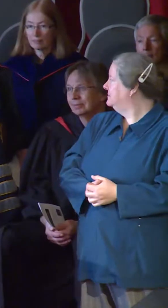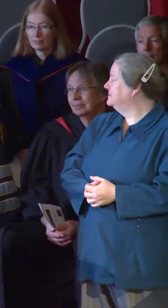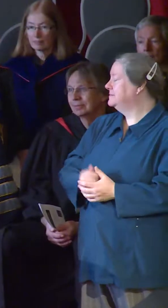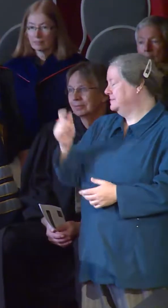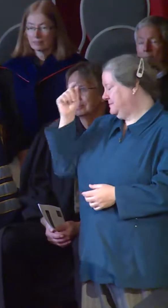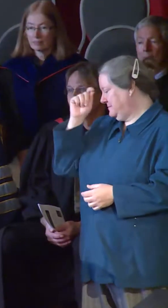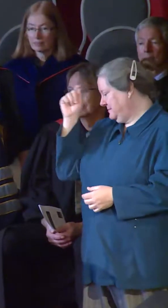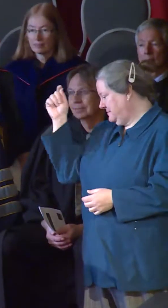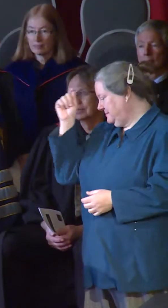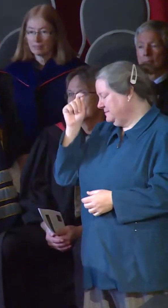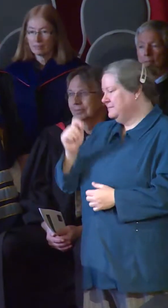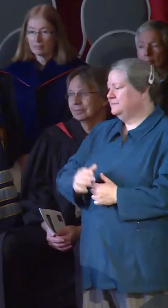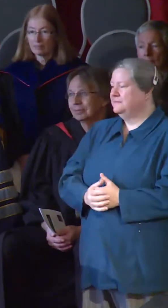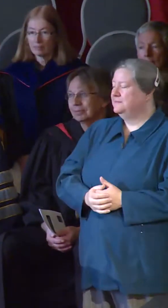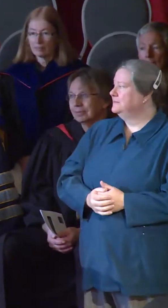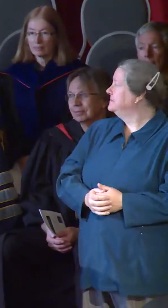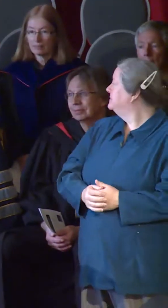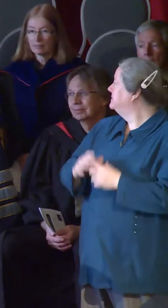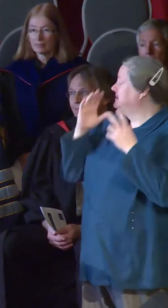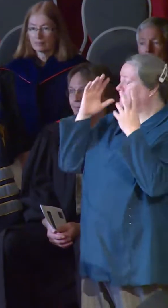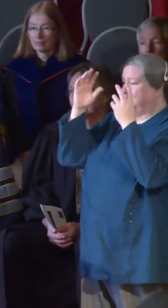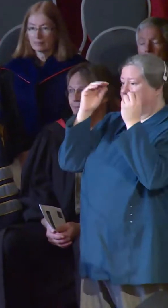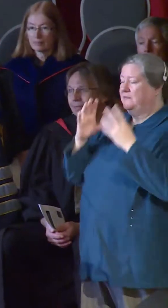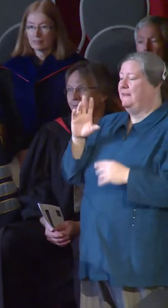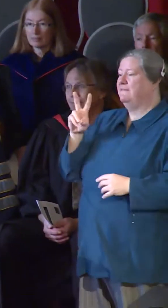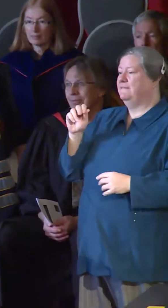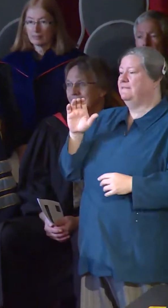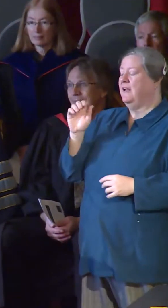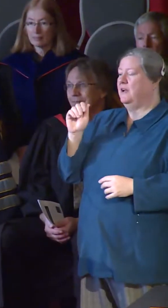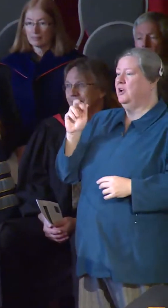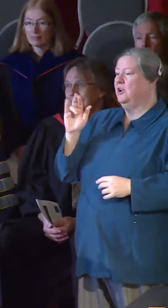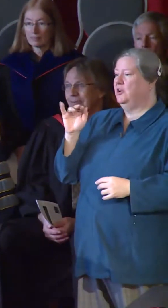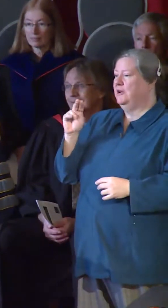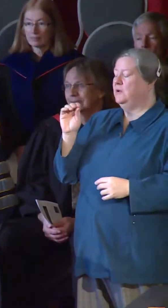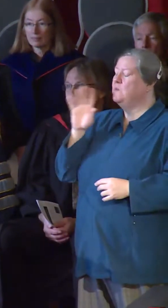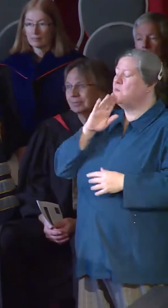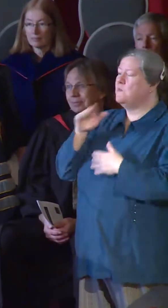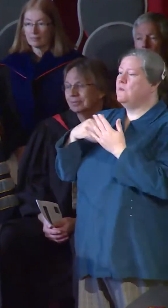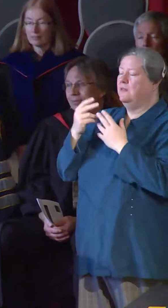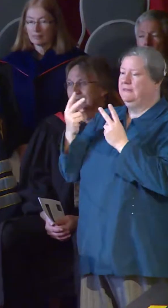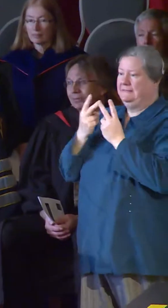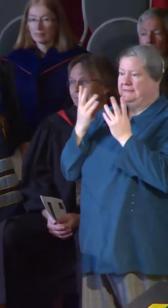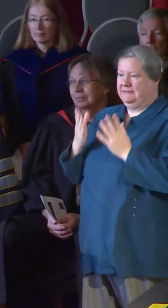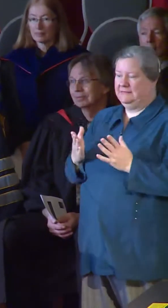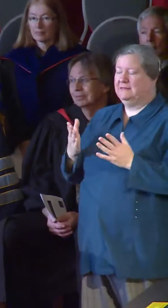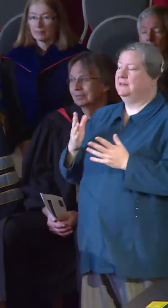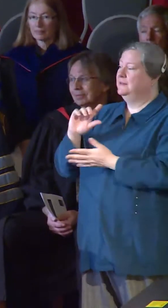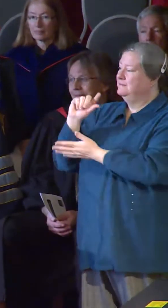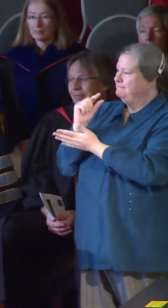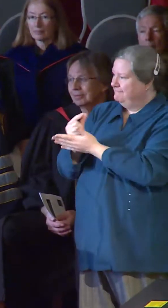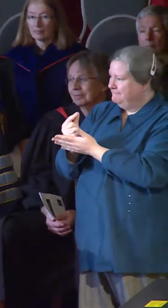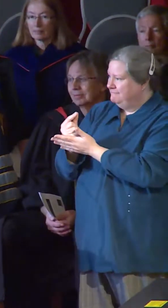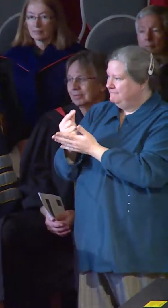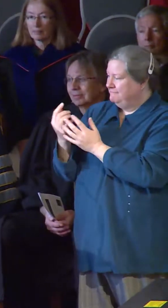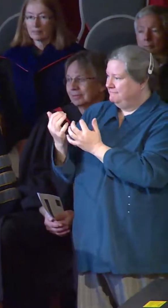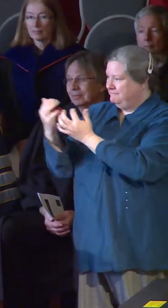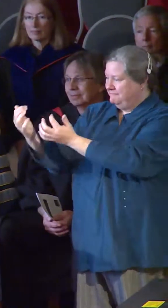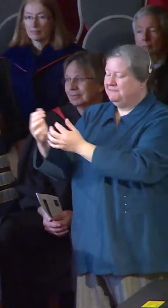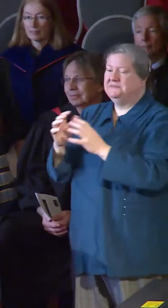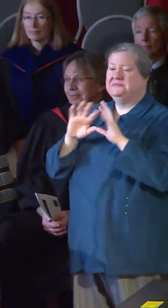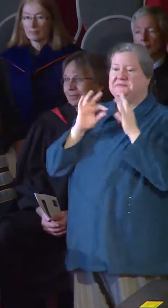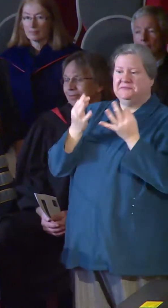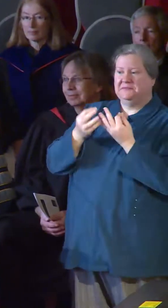Mr. Chancellor, President Vaccarino, distinguished guests, graduates, family,